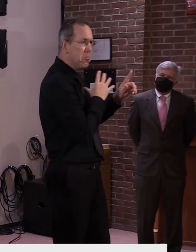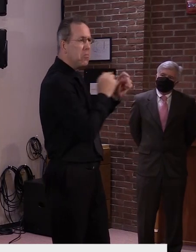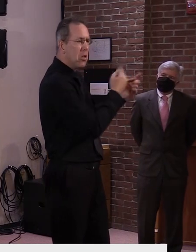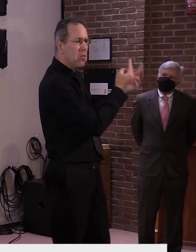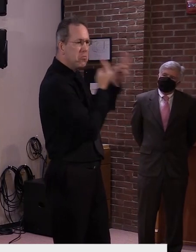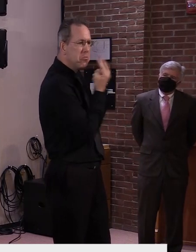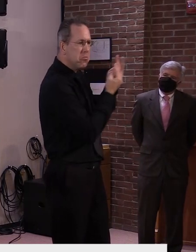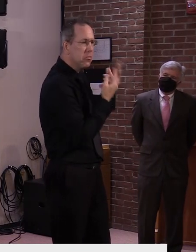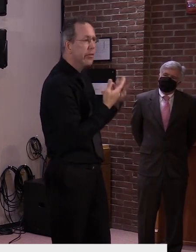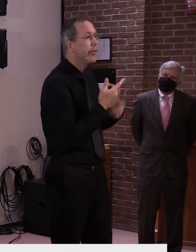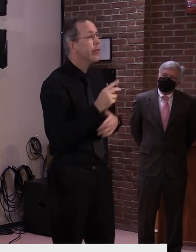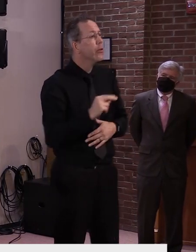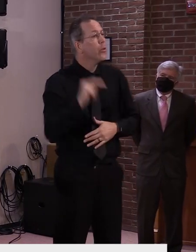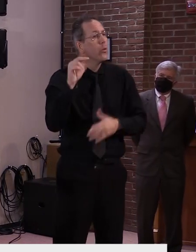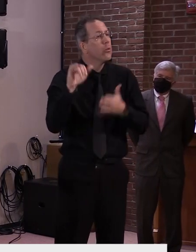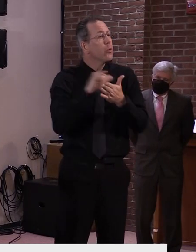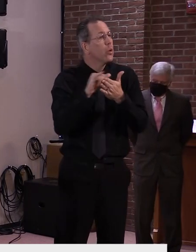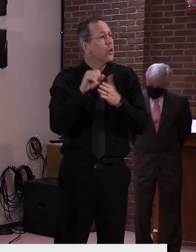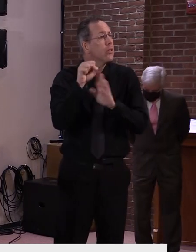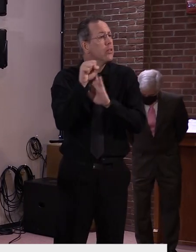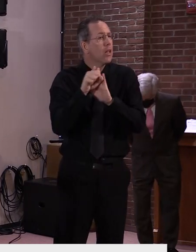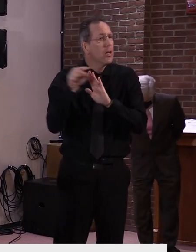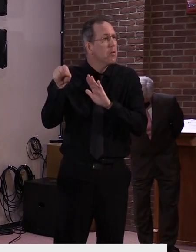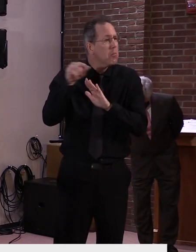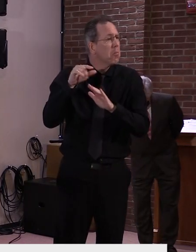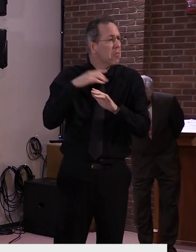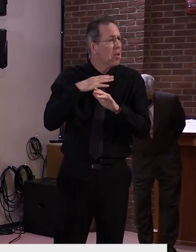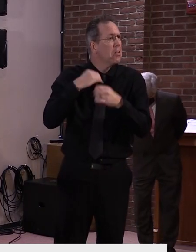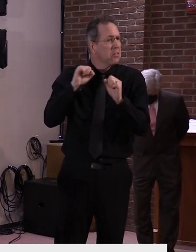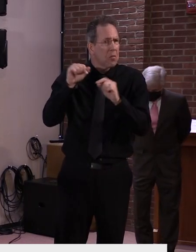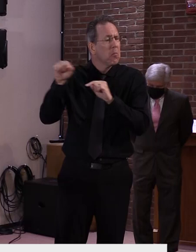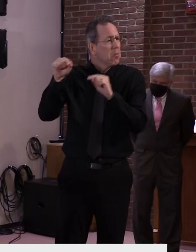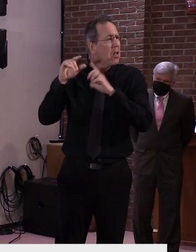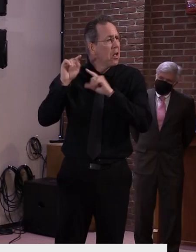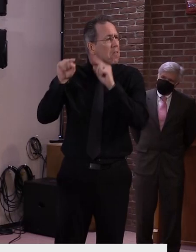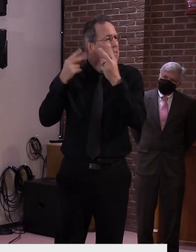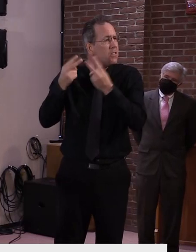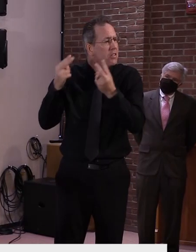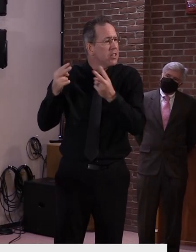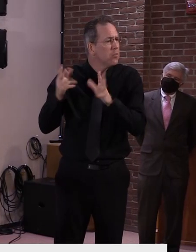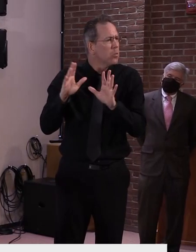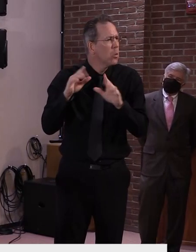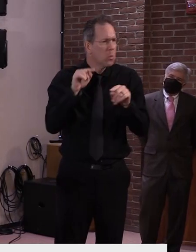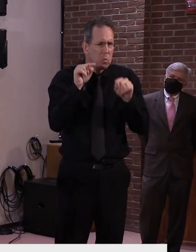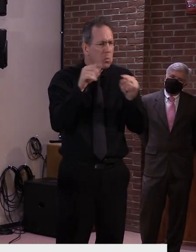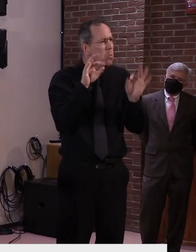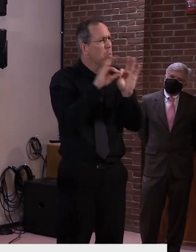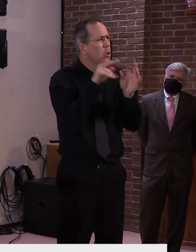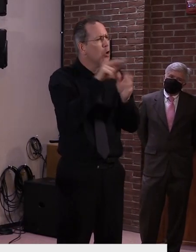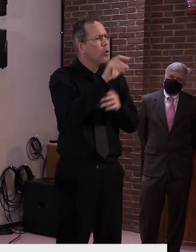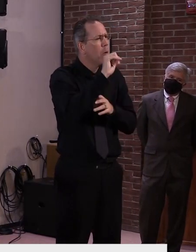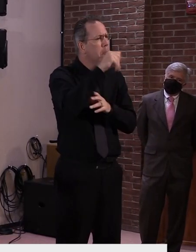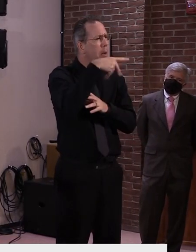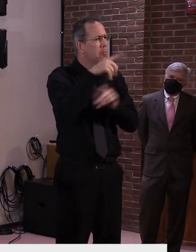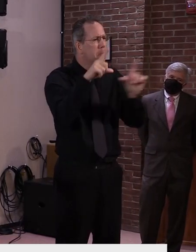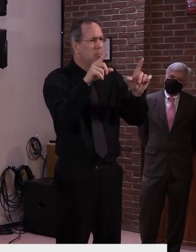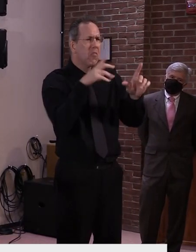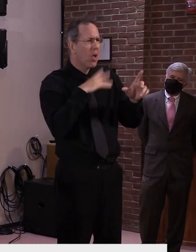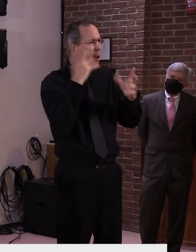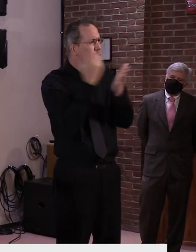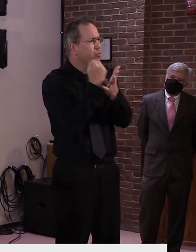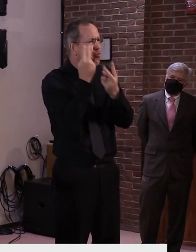New York as well. So there are other places you can go visit, but just be smart about what you do and take a look at the